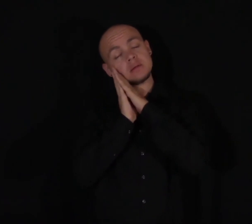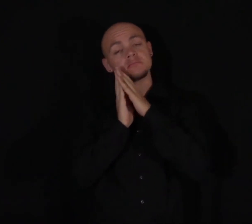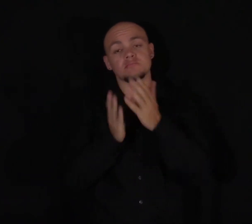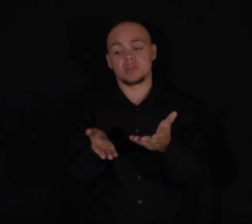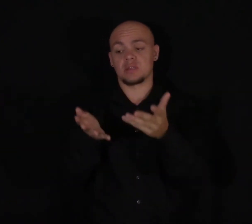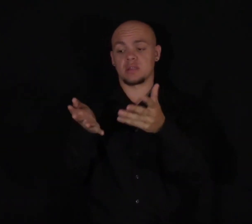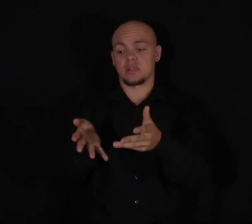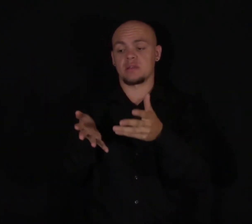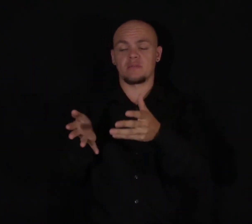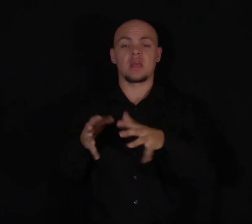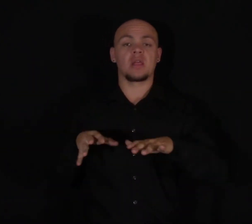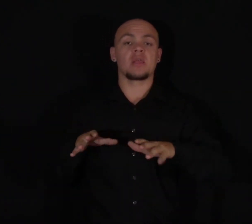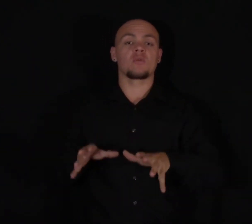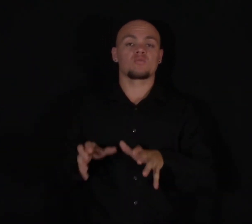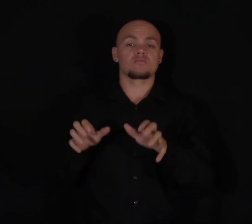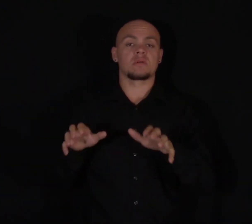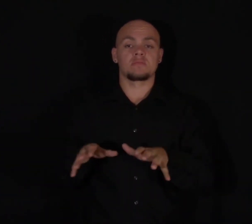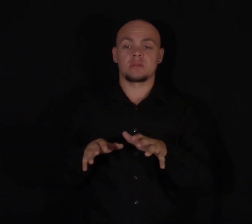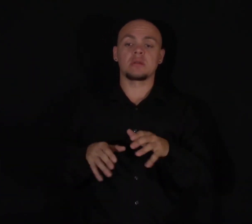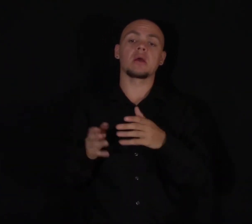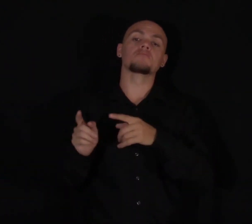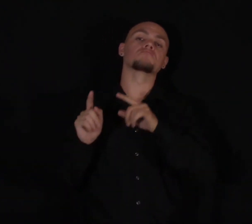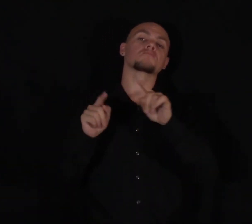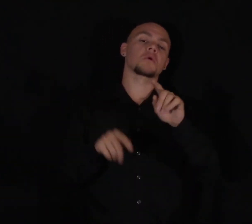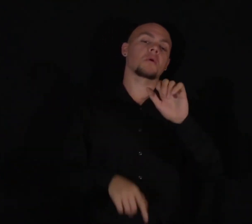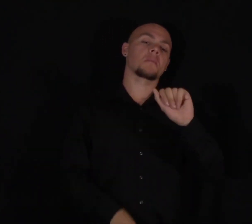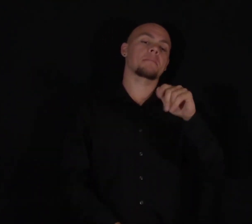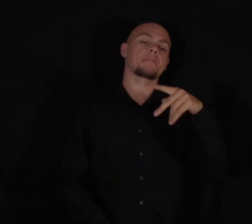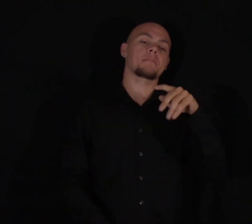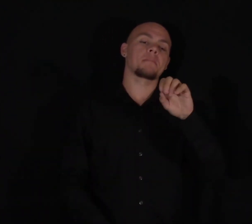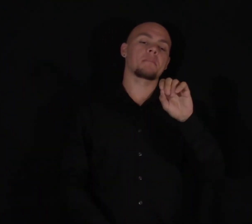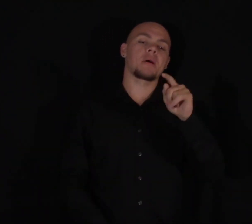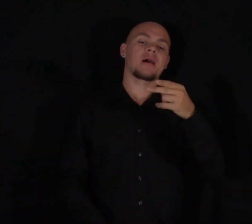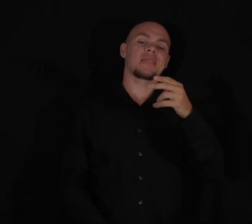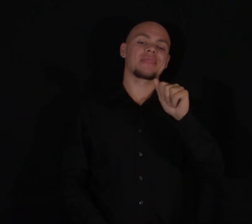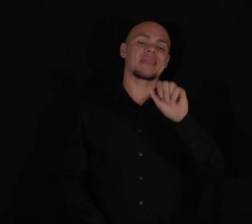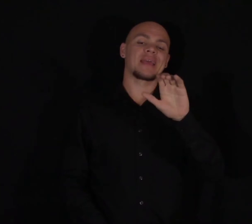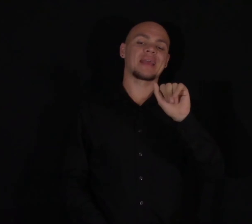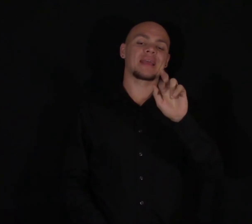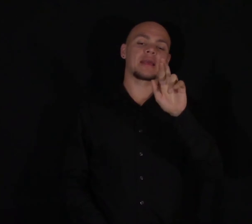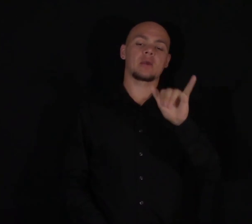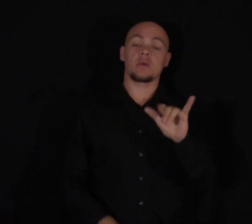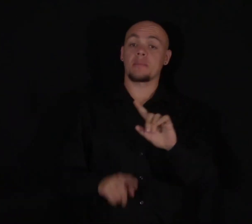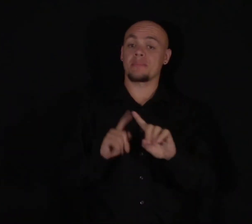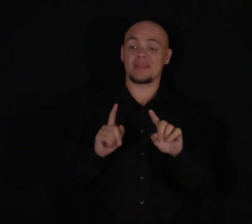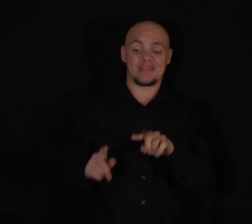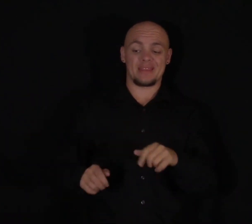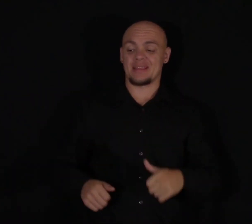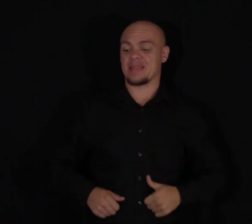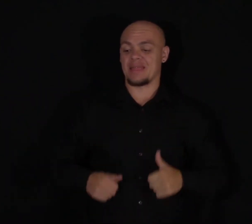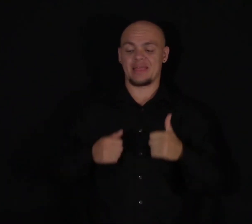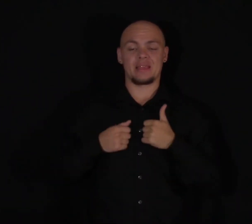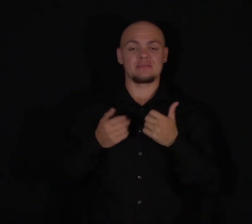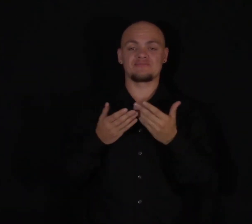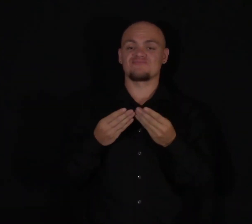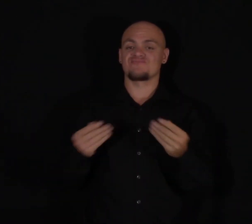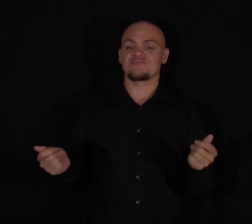went to the town for an apothecary, but life was quite gone. Several other men were examined concerning